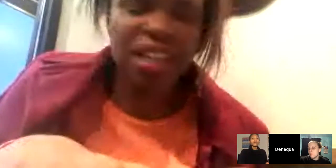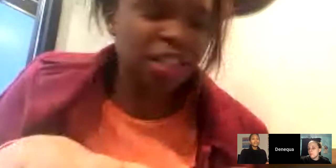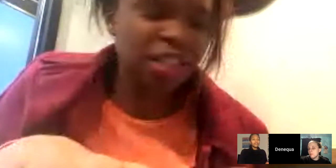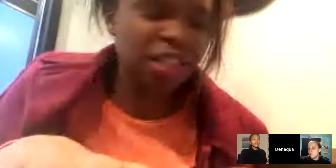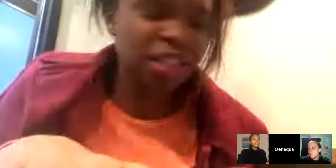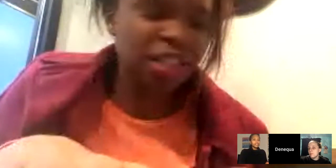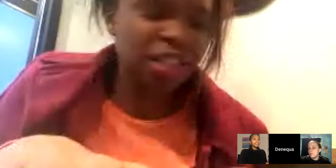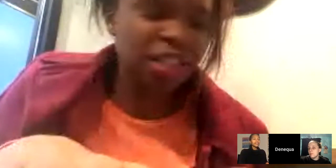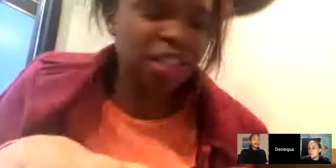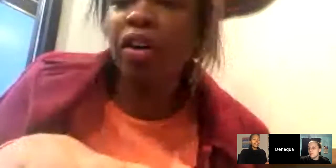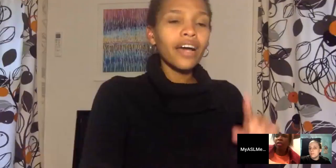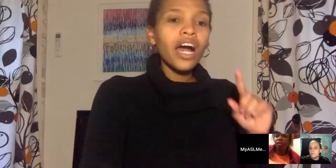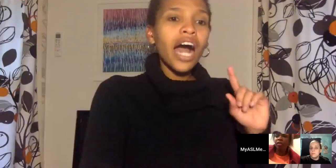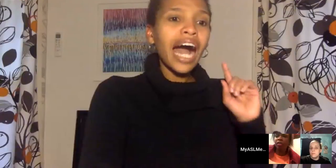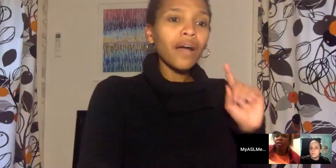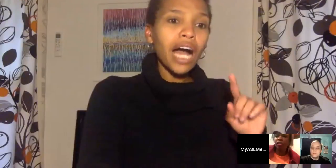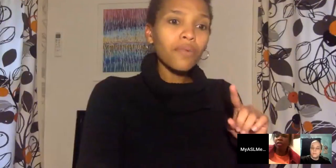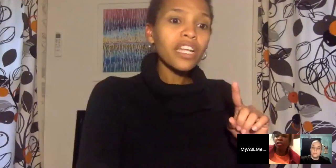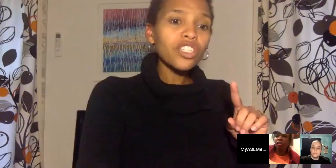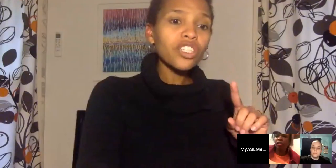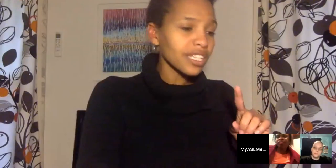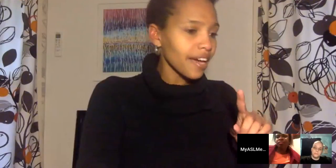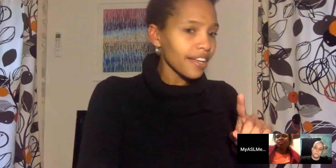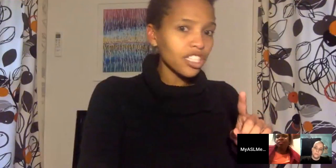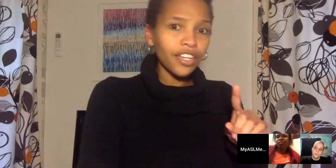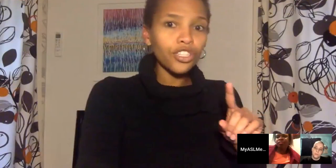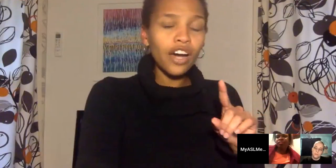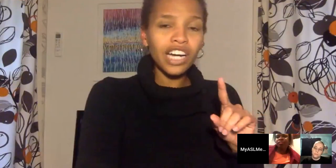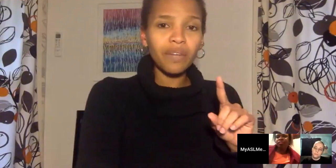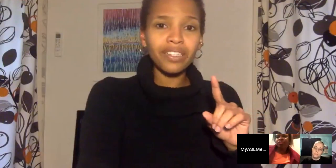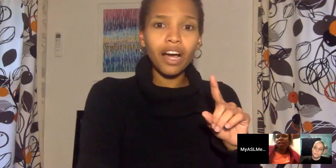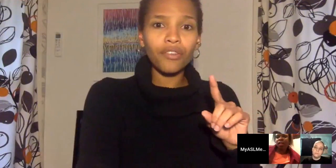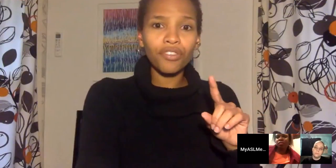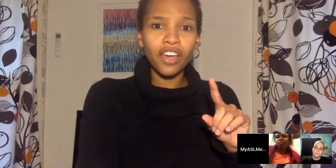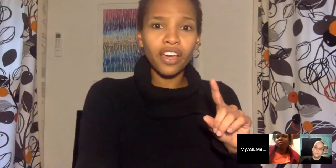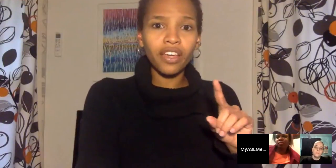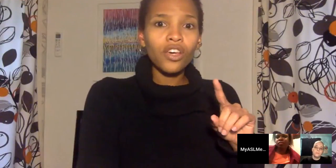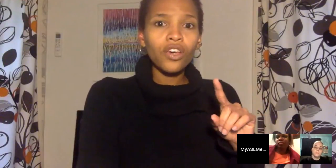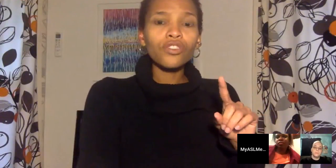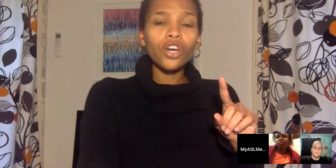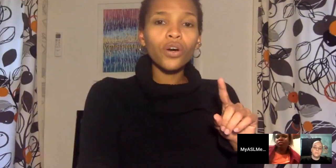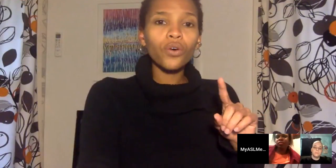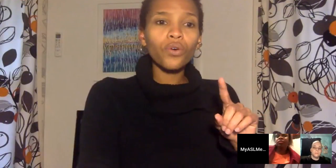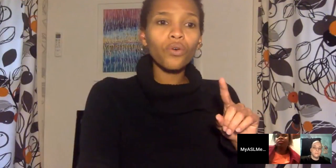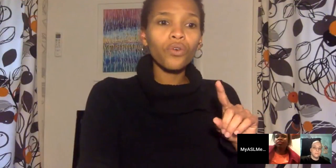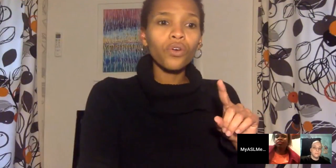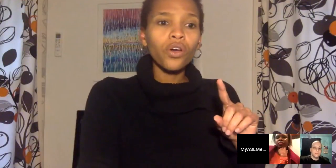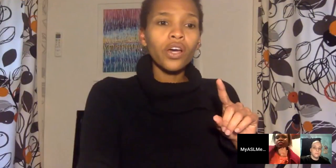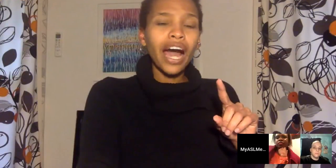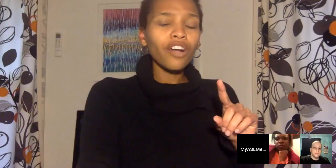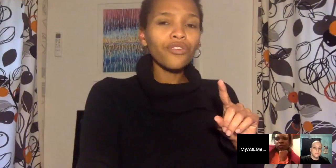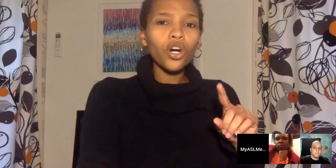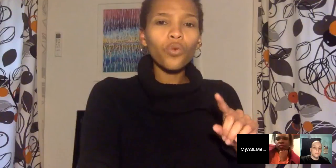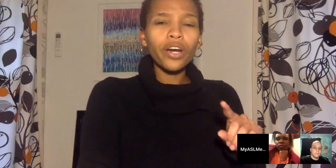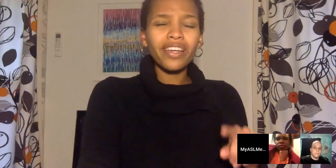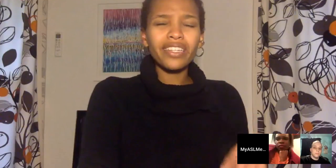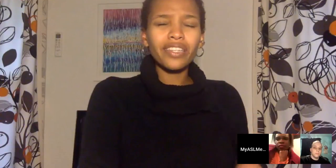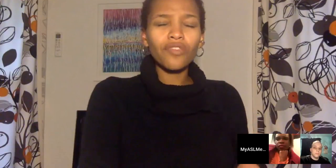I have. I don't know. Yeah. I'm going to just guess that you're talking about this other thing. So I don't know where that is in the